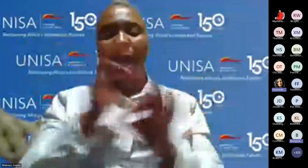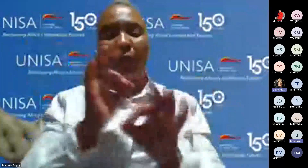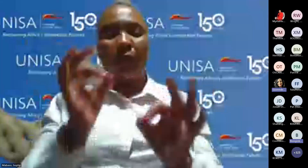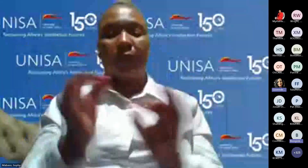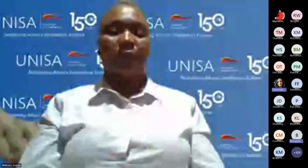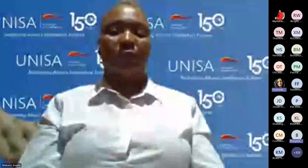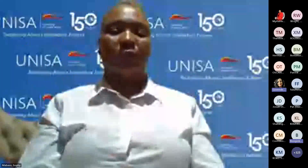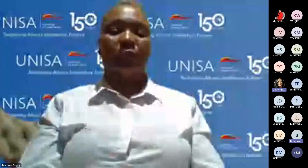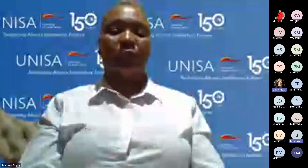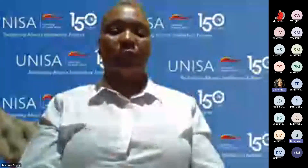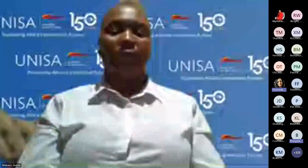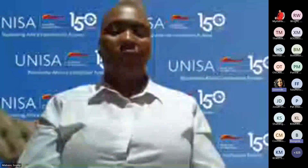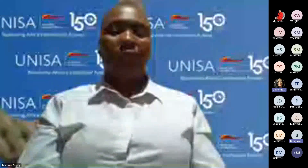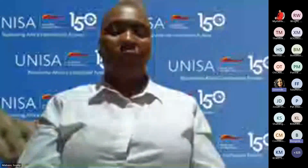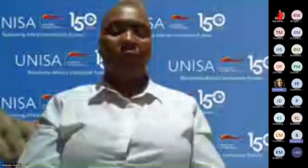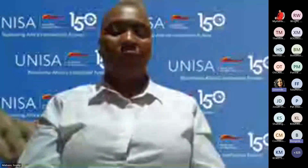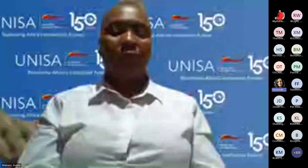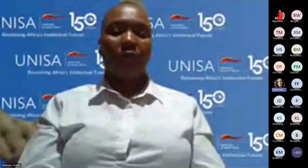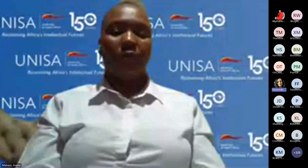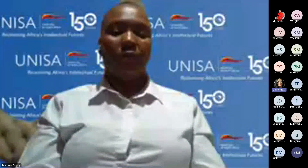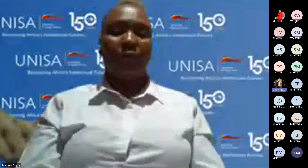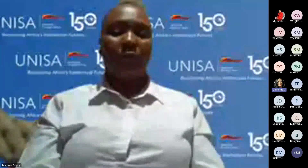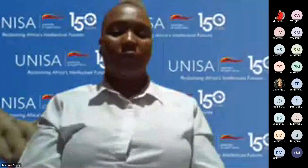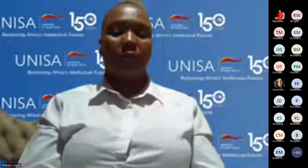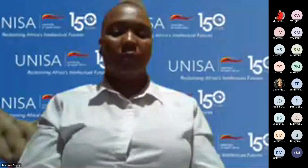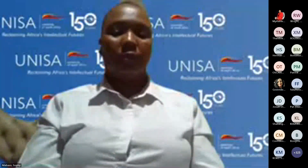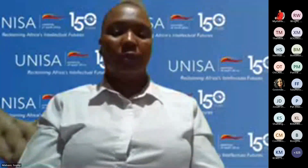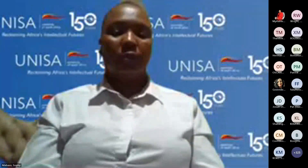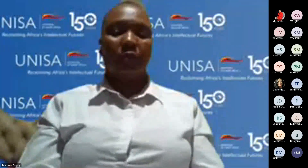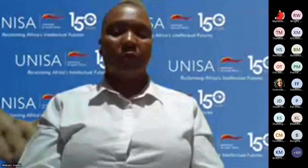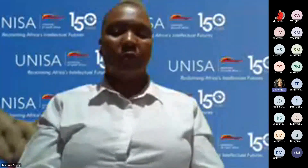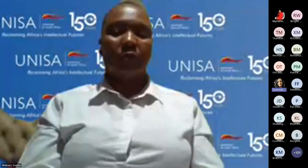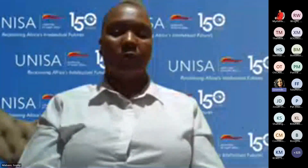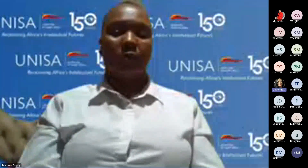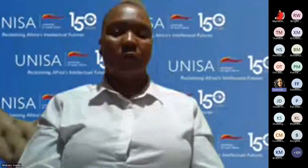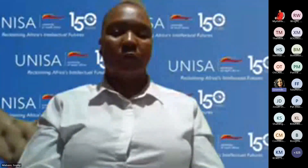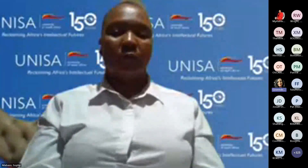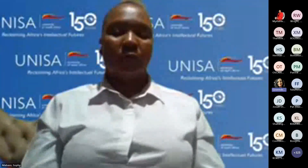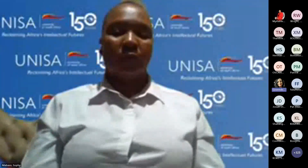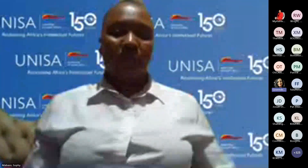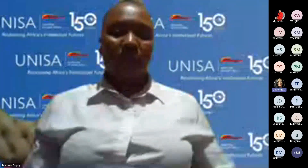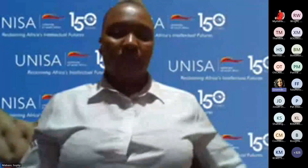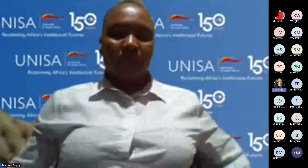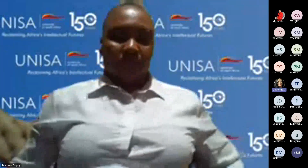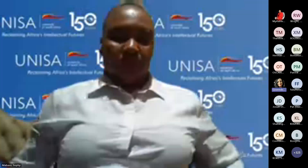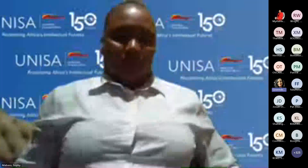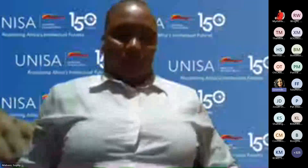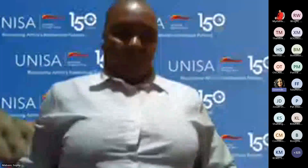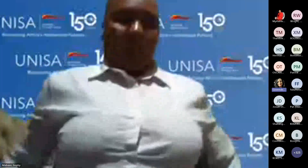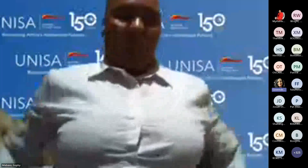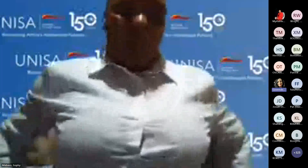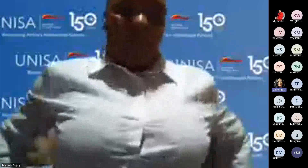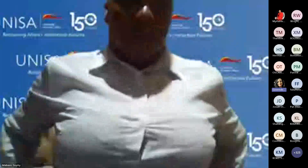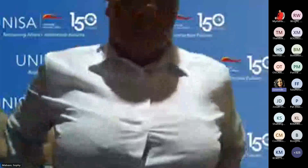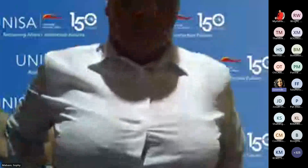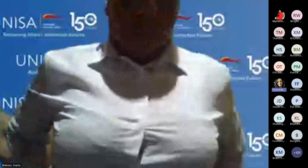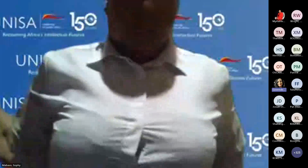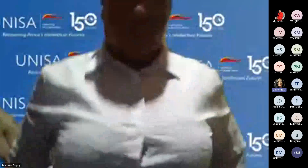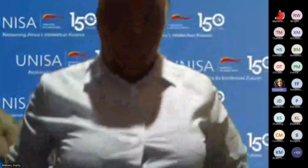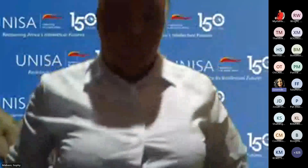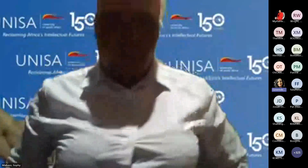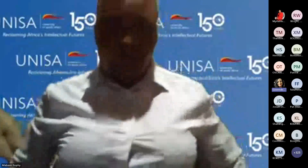sorry. Okay. No, thank you. Thank you. I'm Kavenda. Yes, okay, I think this is the last question. And colleagues, if you